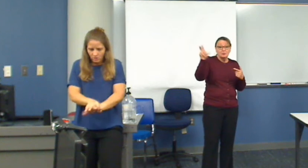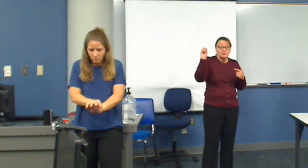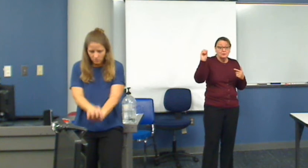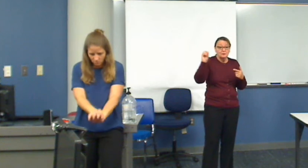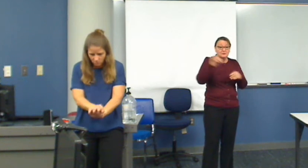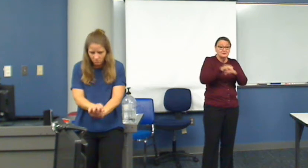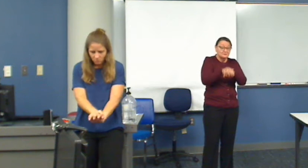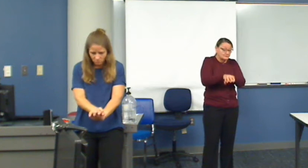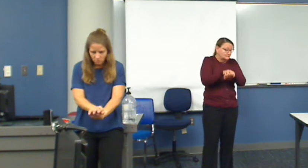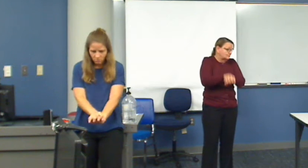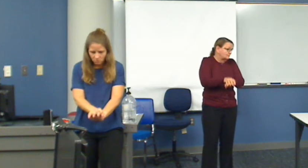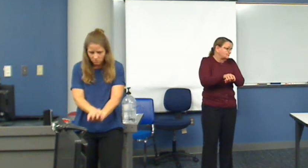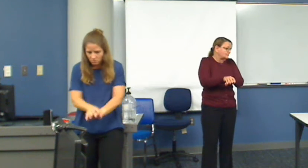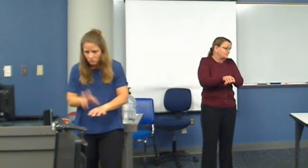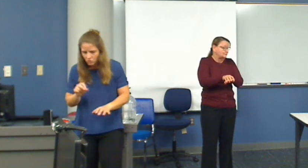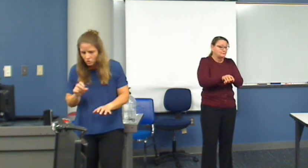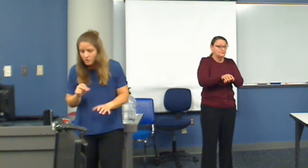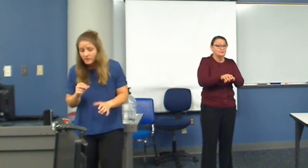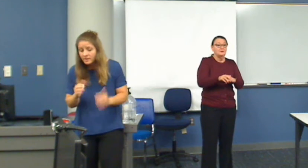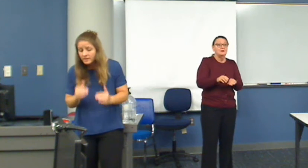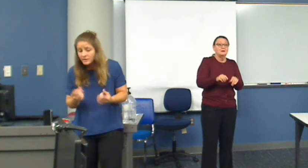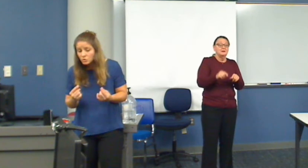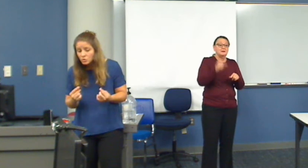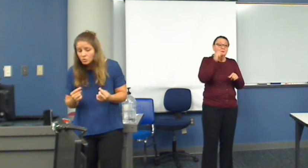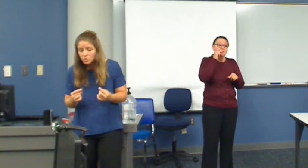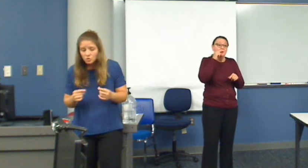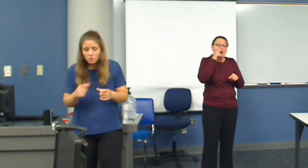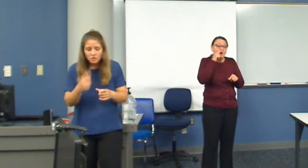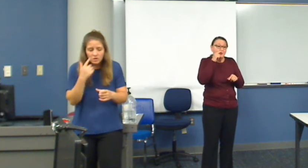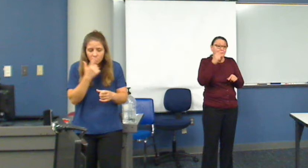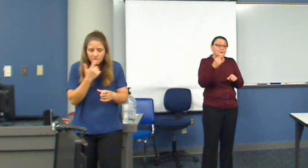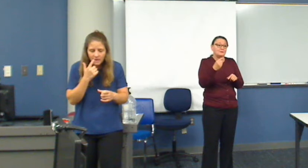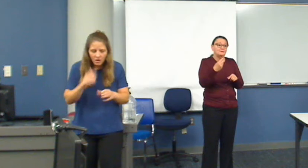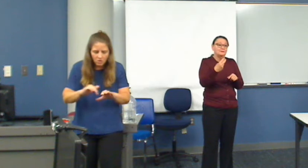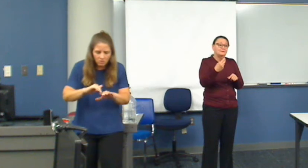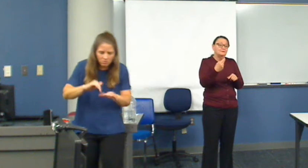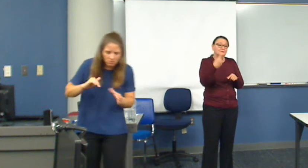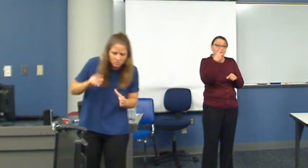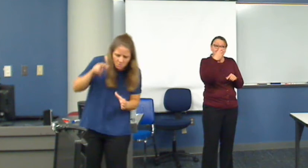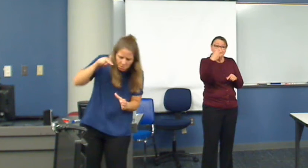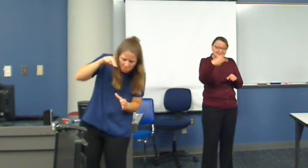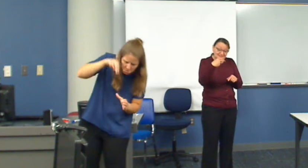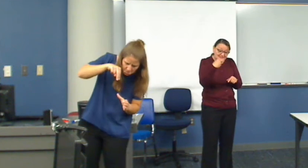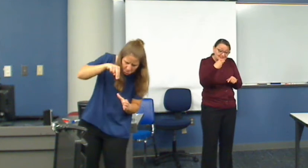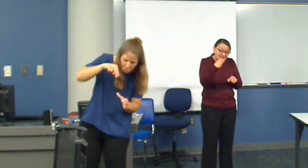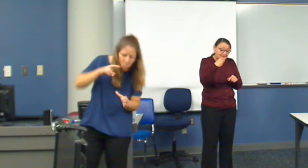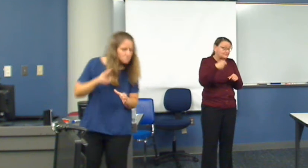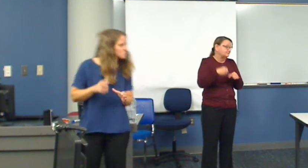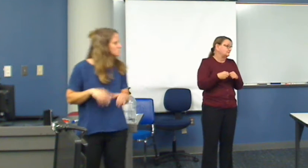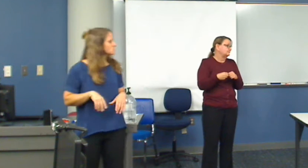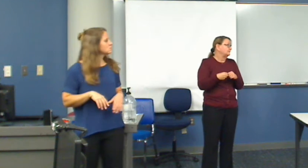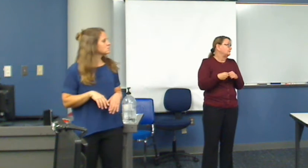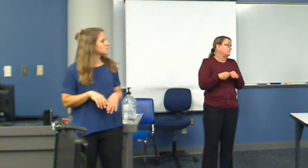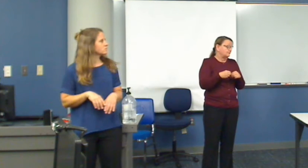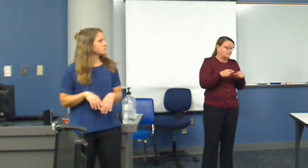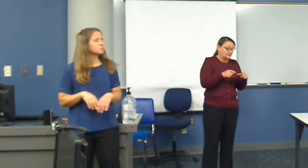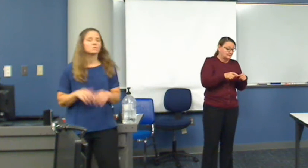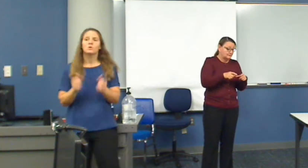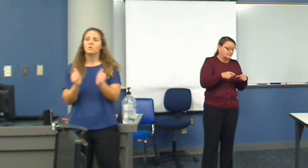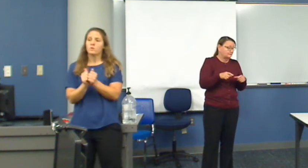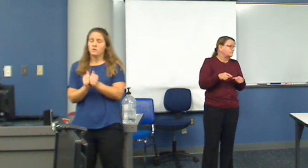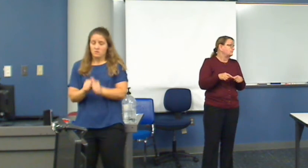the 30 chest compressions, then we're going to open the mouth and see if we can see something. So what we're doing in the chest compressions, we're doing a couple different things there. One